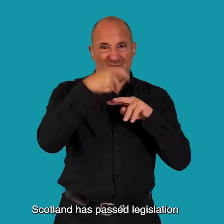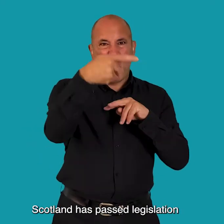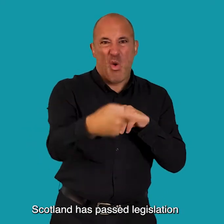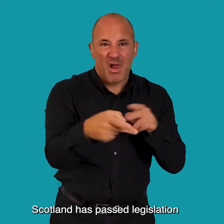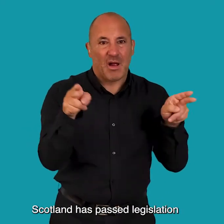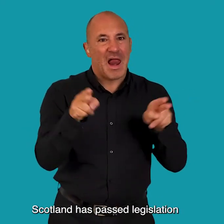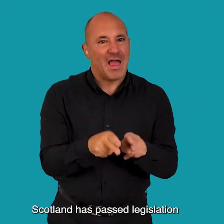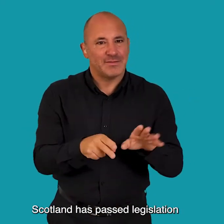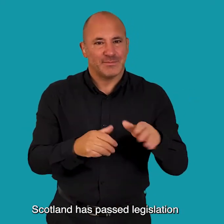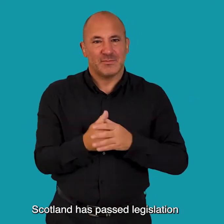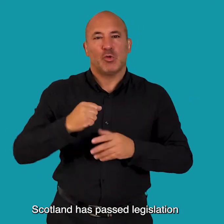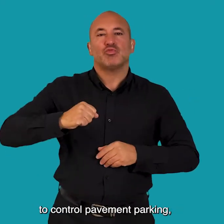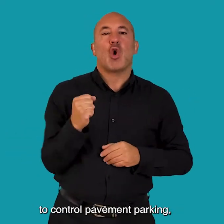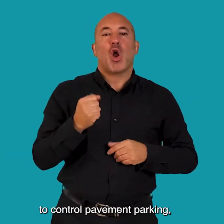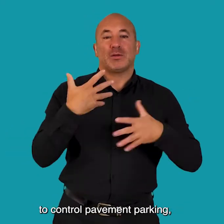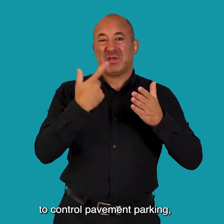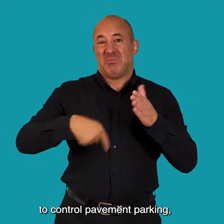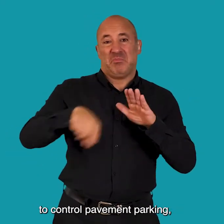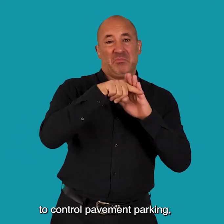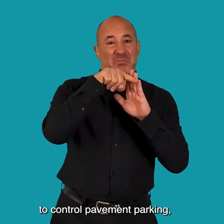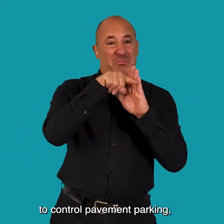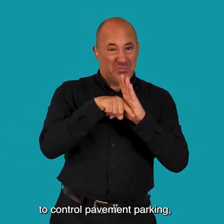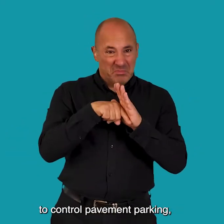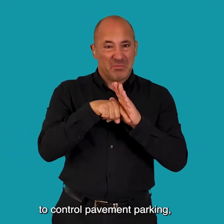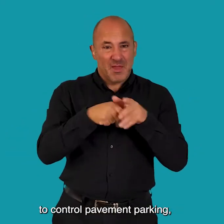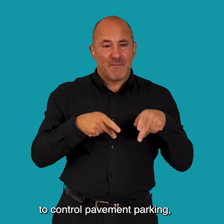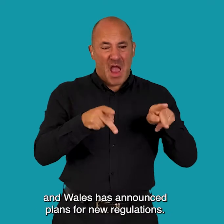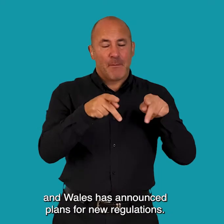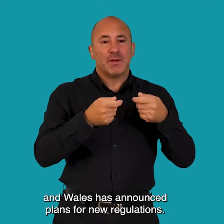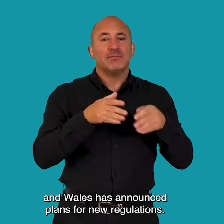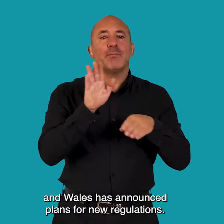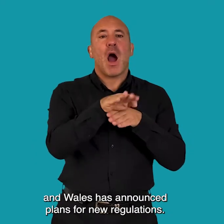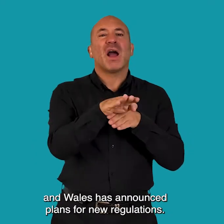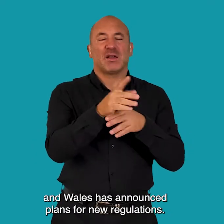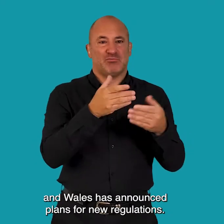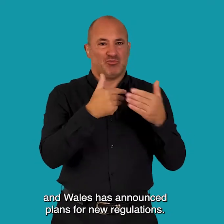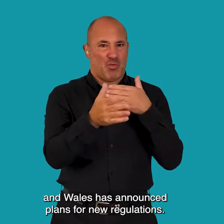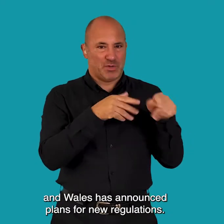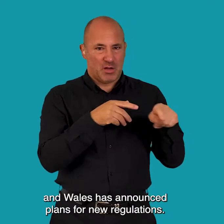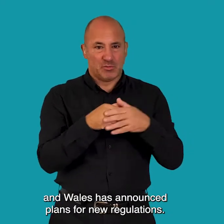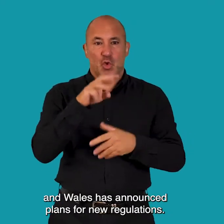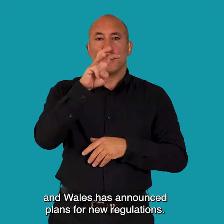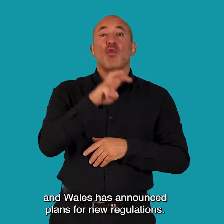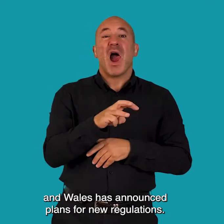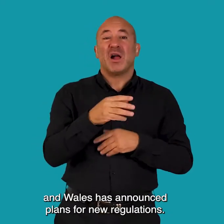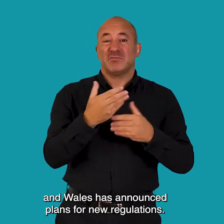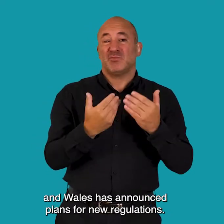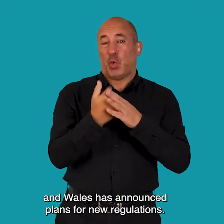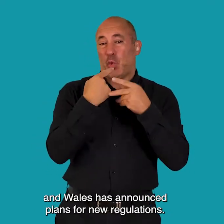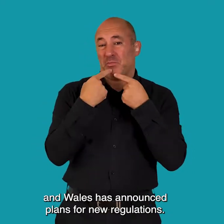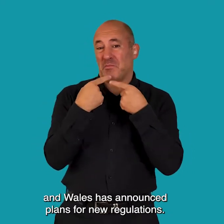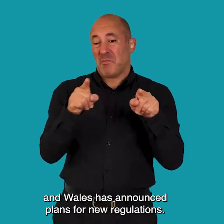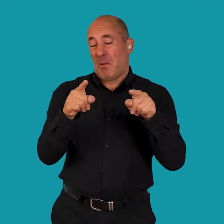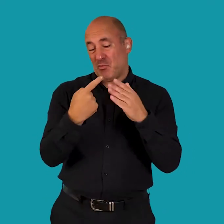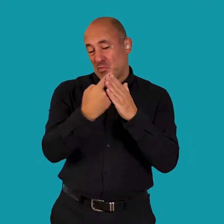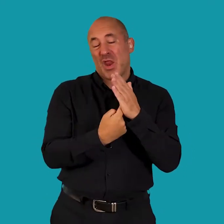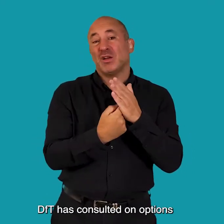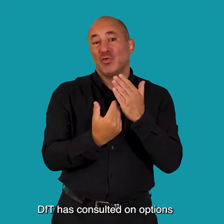Scotland has passed legislation to control pavement parking, and Wales has announced plans for new regulations.